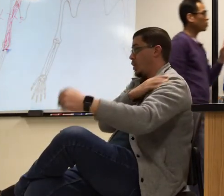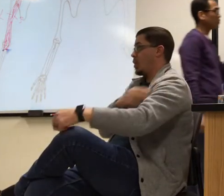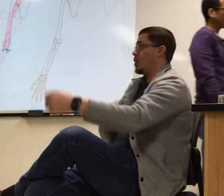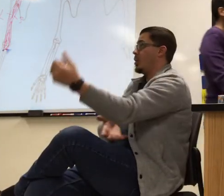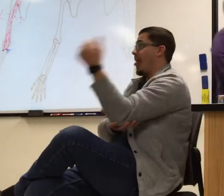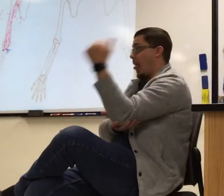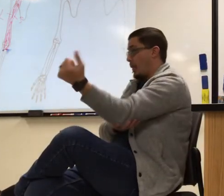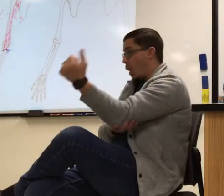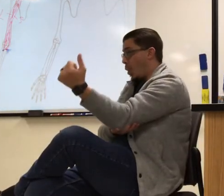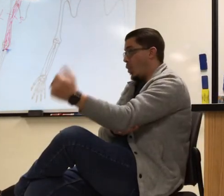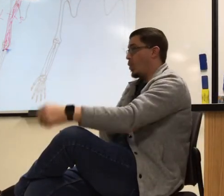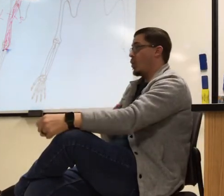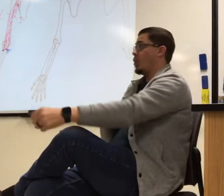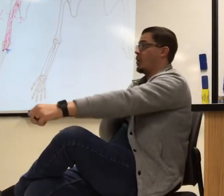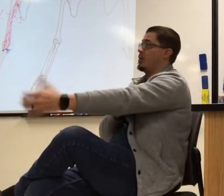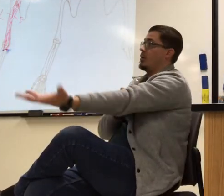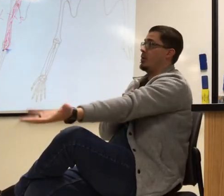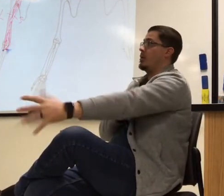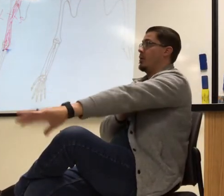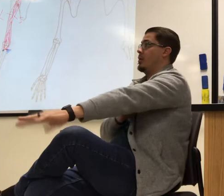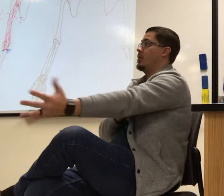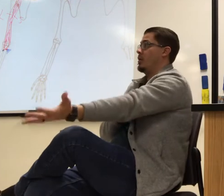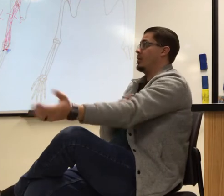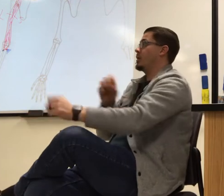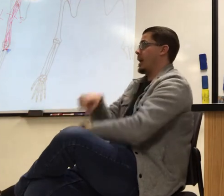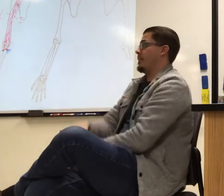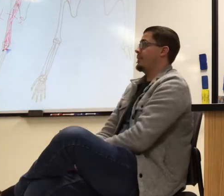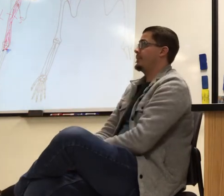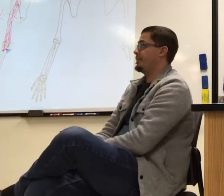the shoulder, the elbow, and the proximal radial ulnar joint.